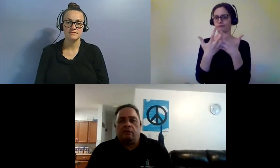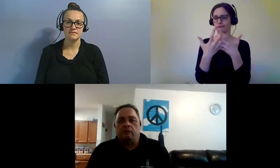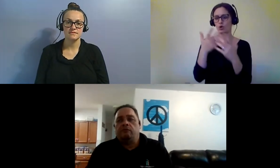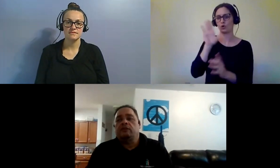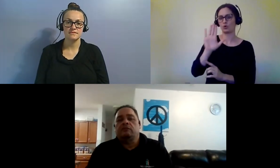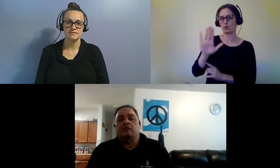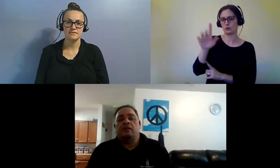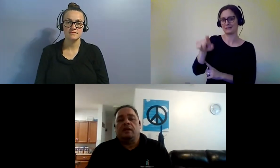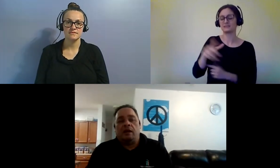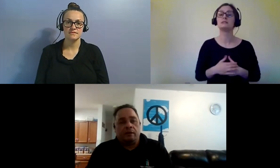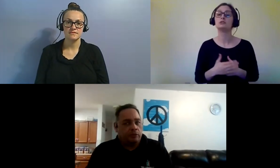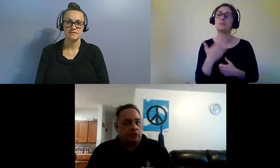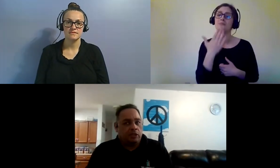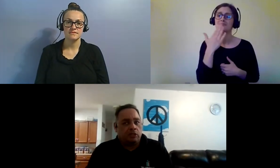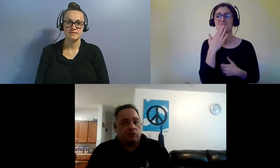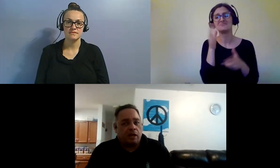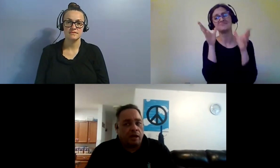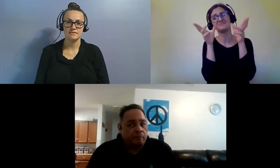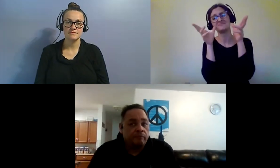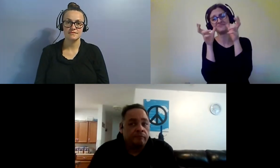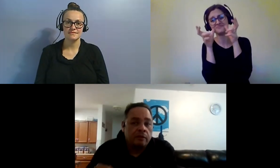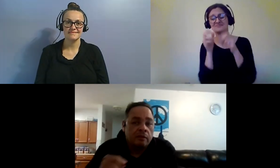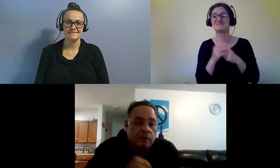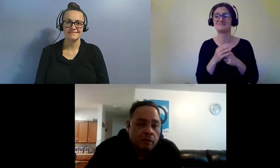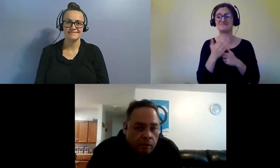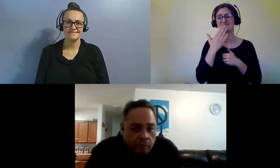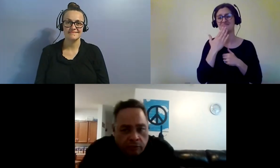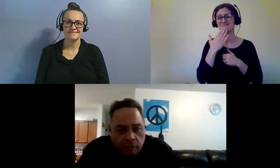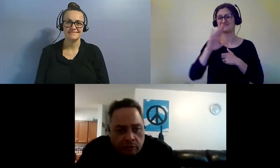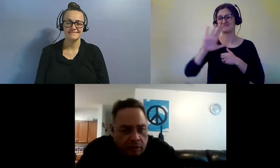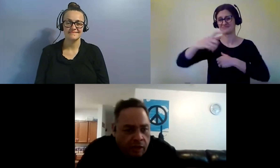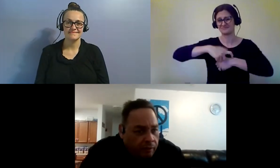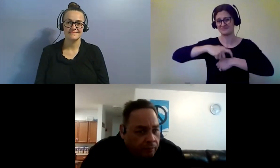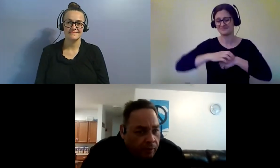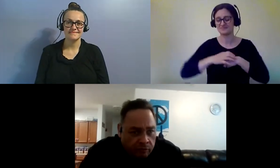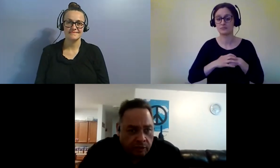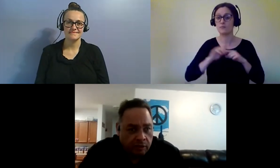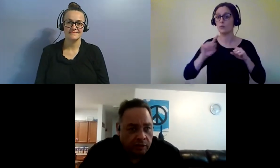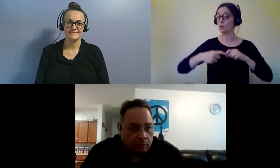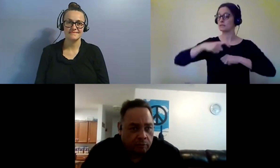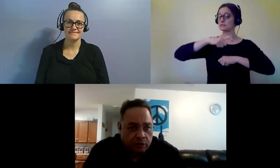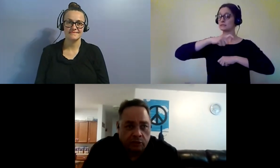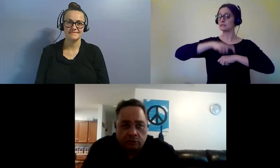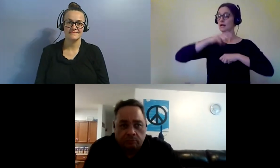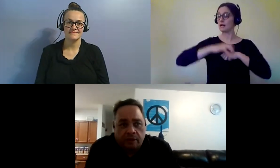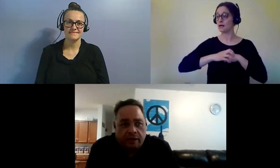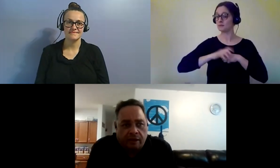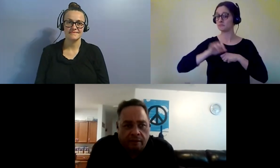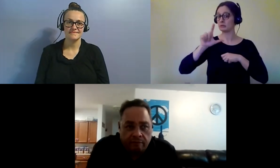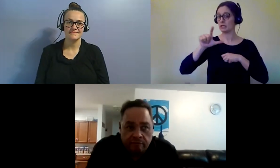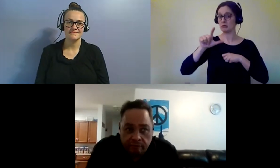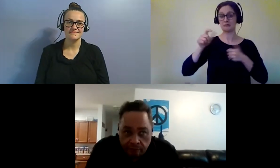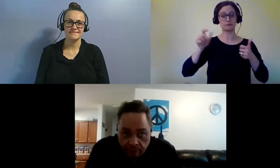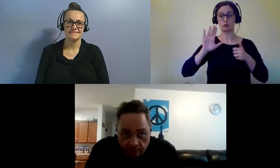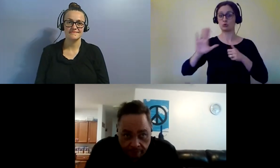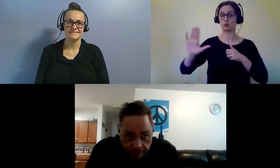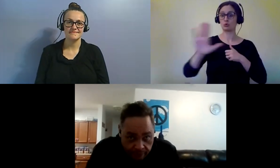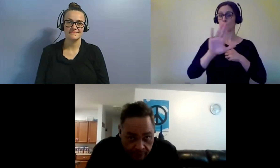Thank you for listening. I appreciate your time. And when it's time, I'll take any questions you might have.